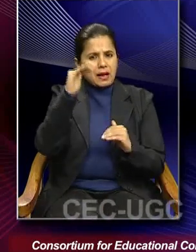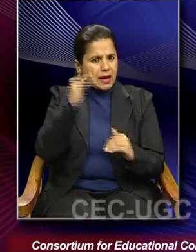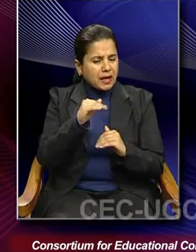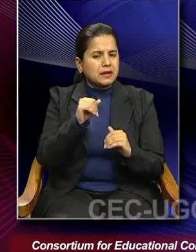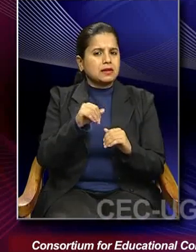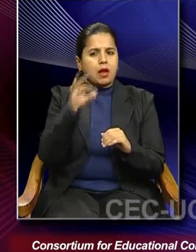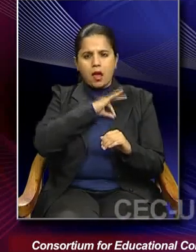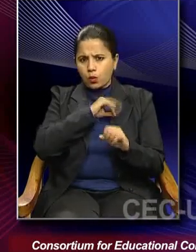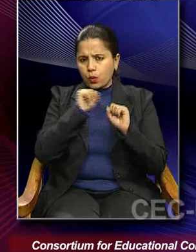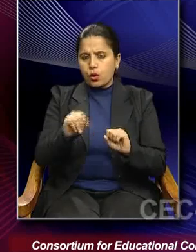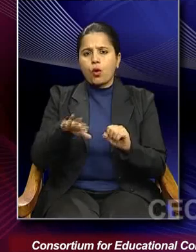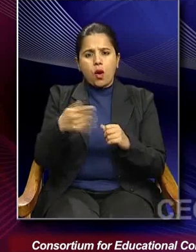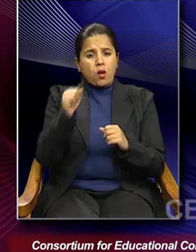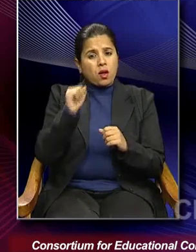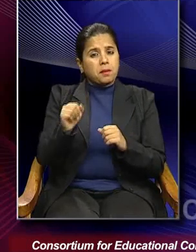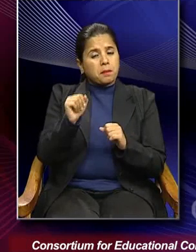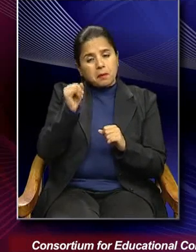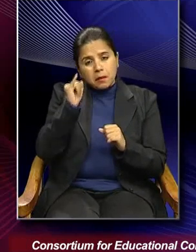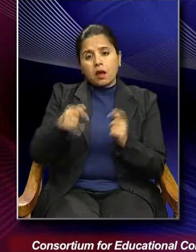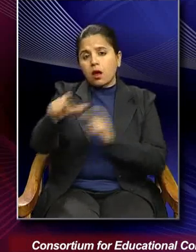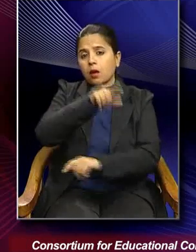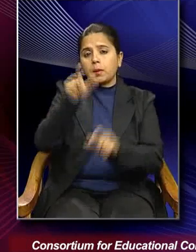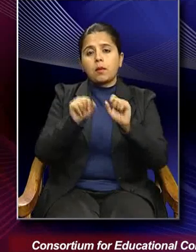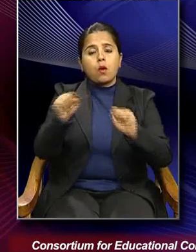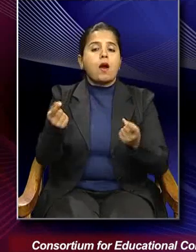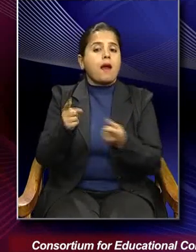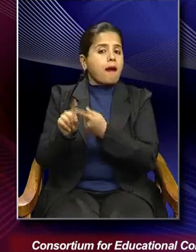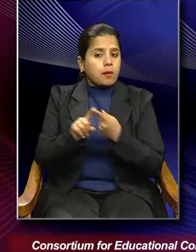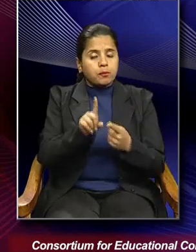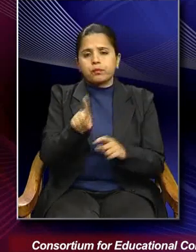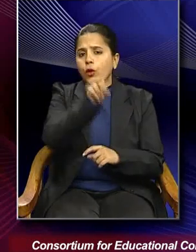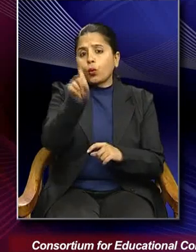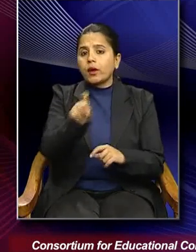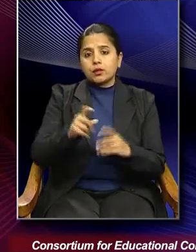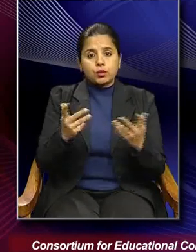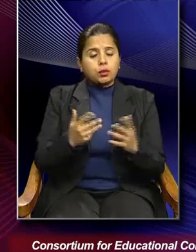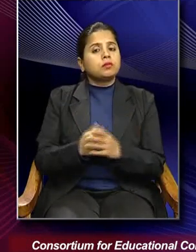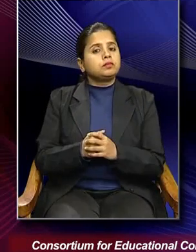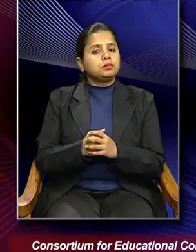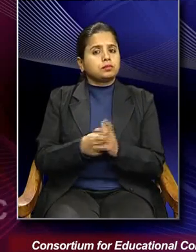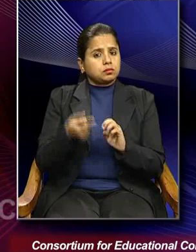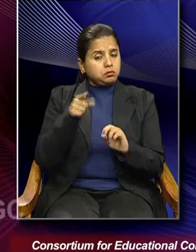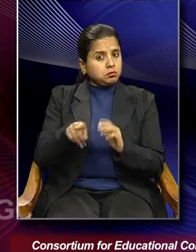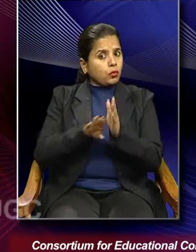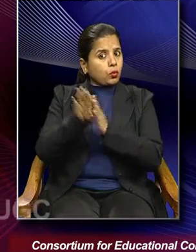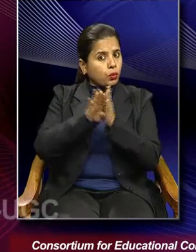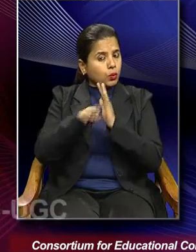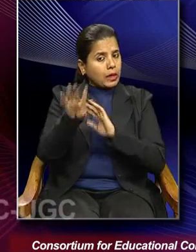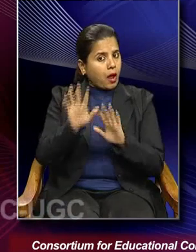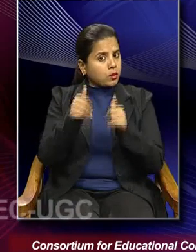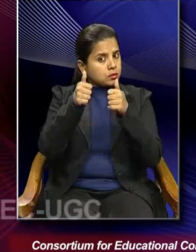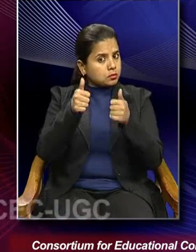class or worst of individual. So the question is that has the growth resulted